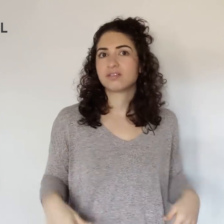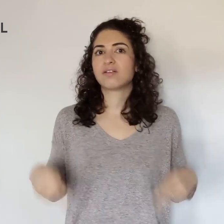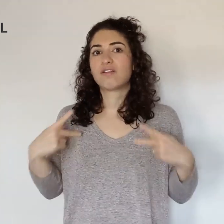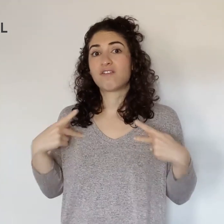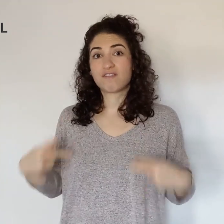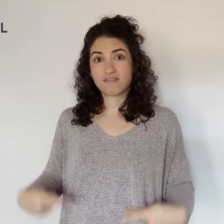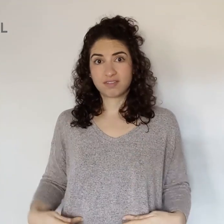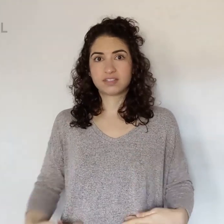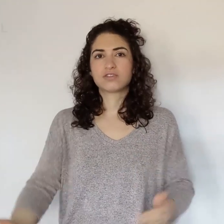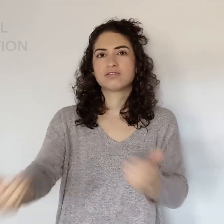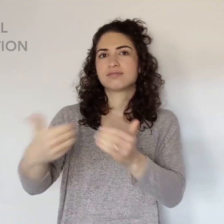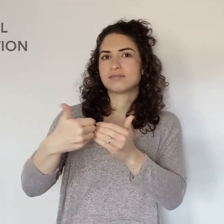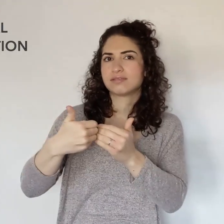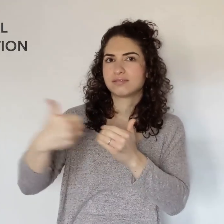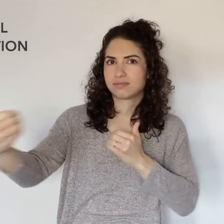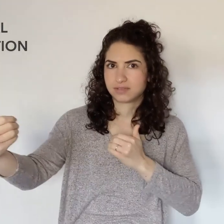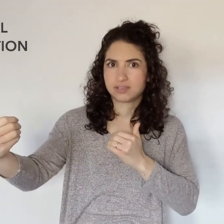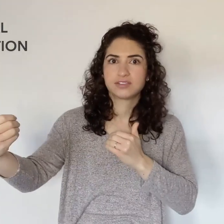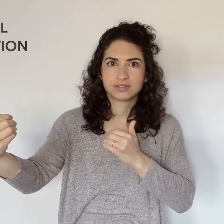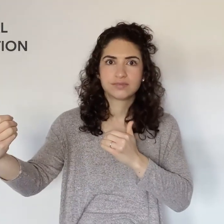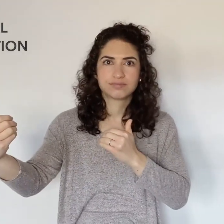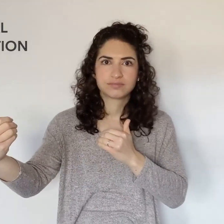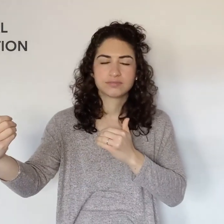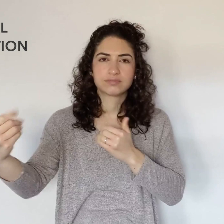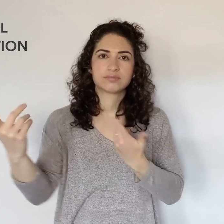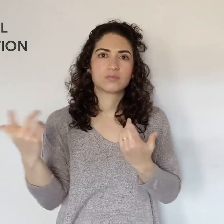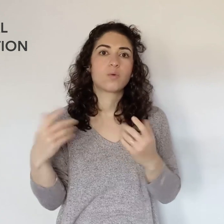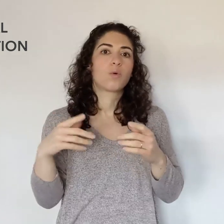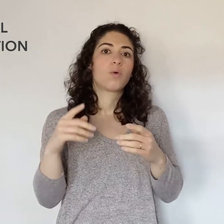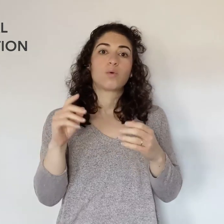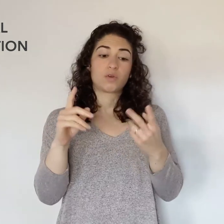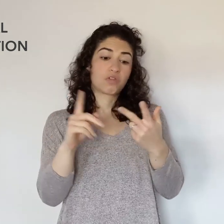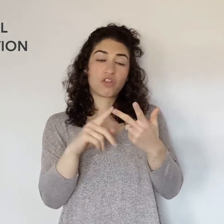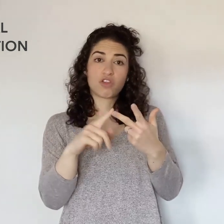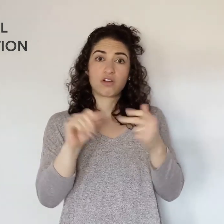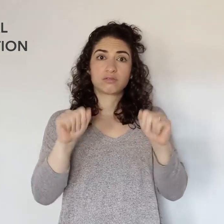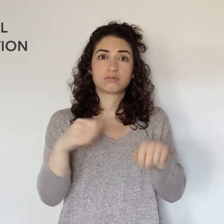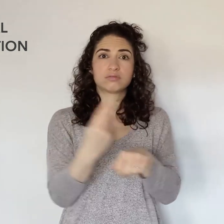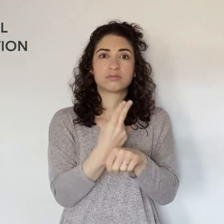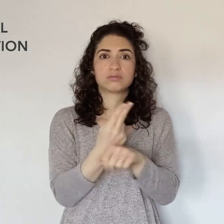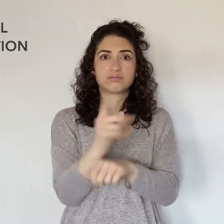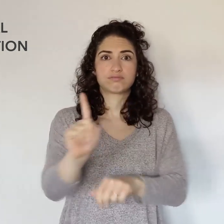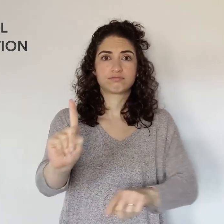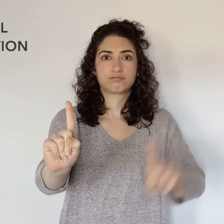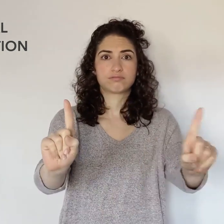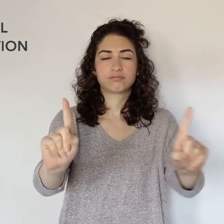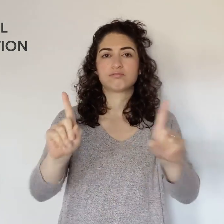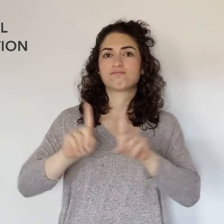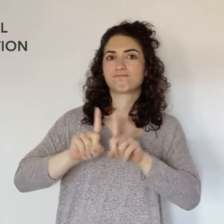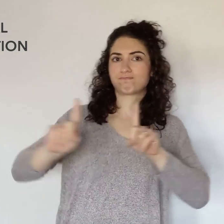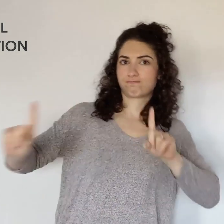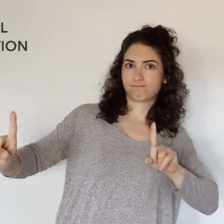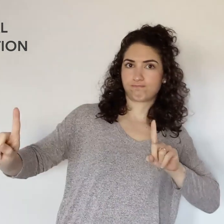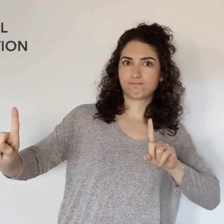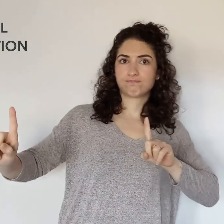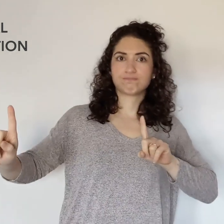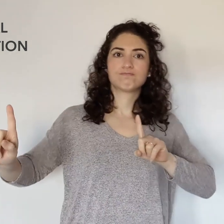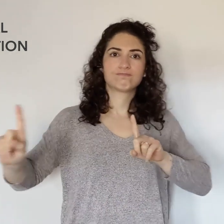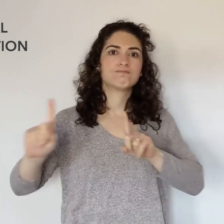physical or physical distancing. Or third, you can use your index fingers to show